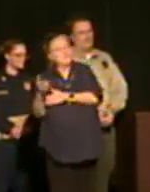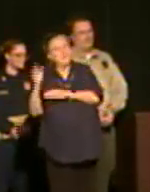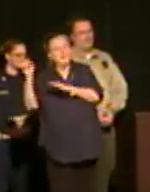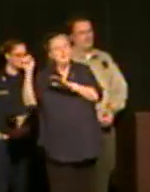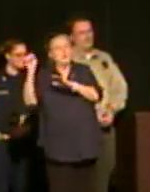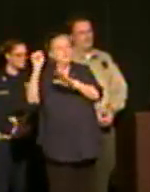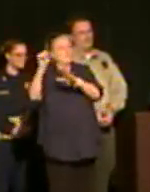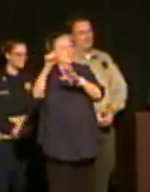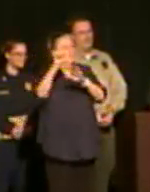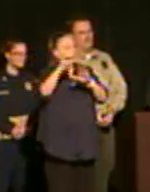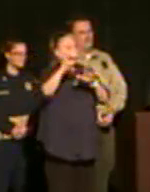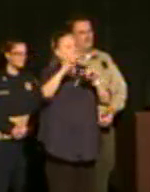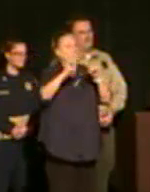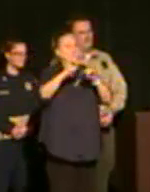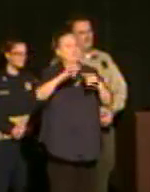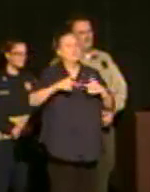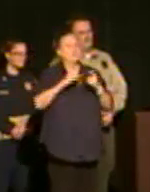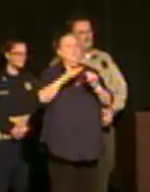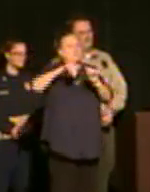live directly behind